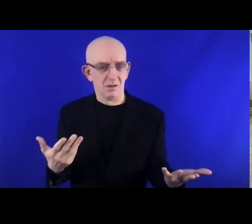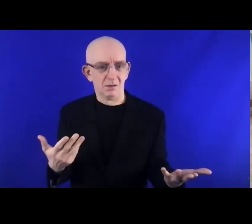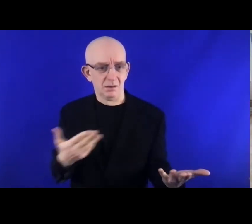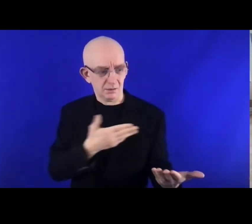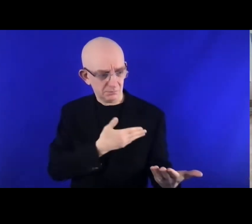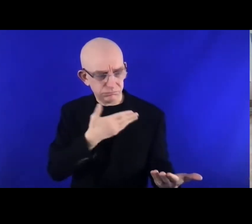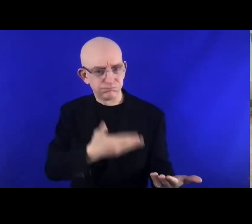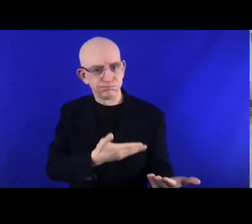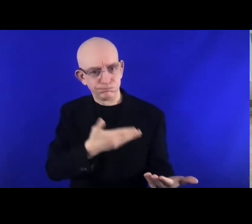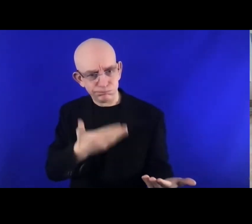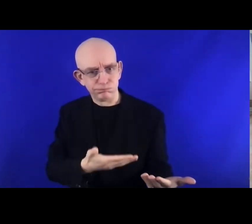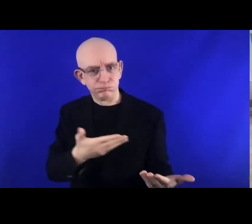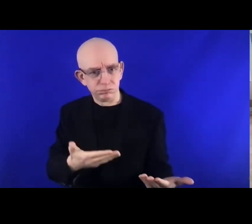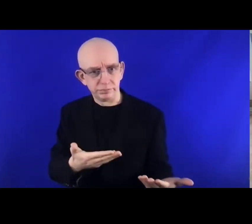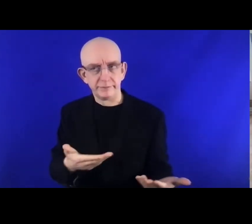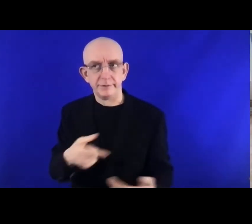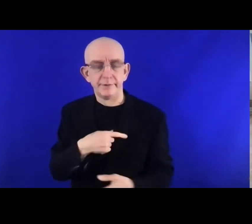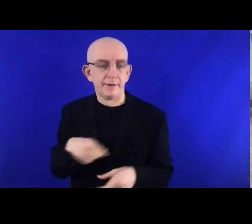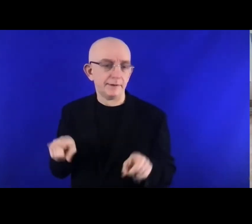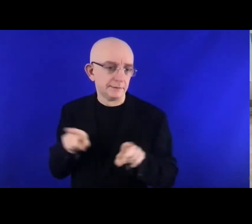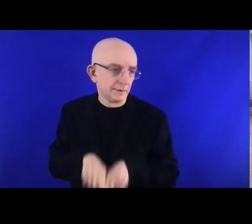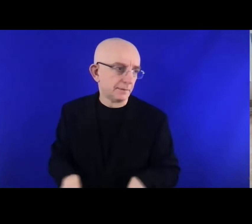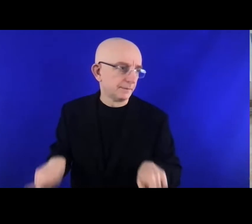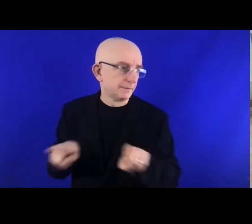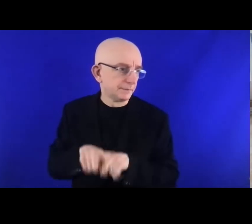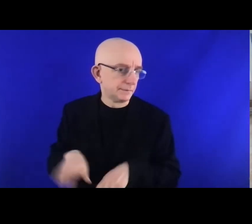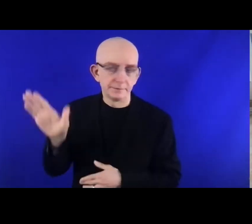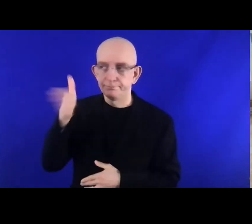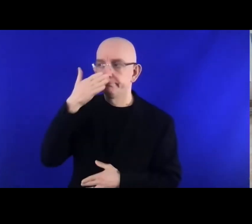this discrimination has a huge impact on our mental health.